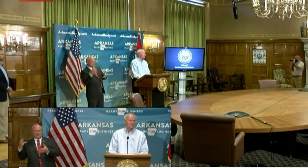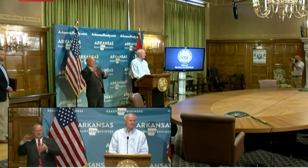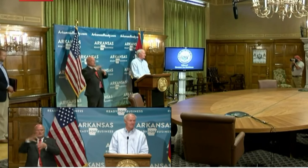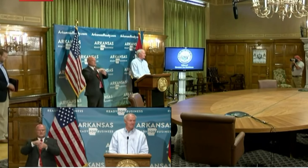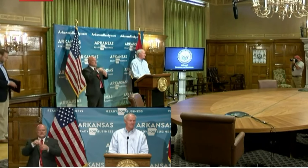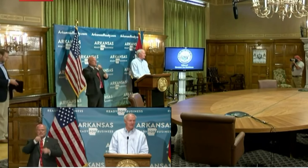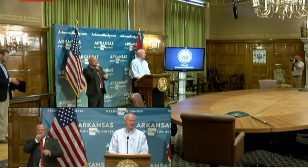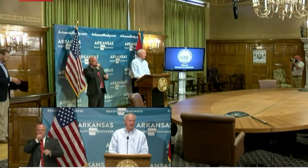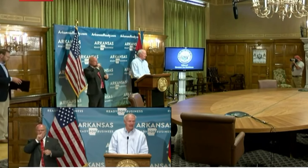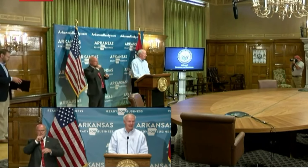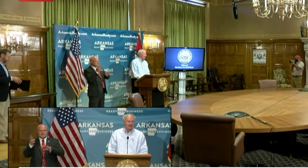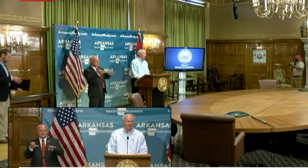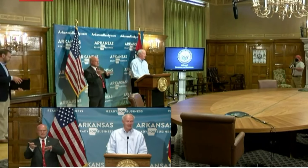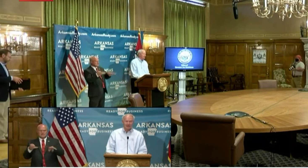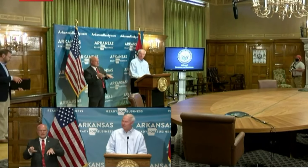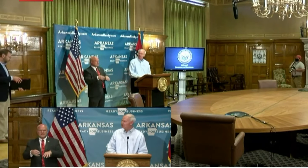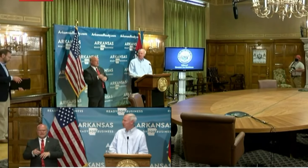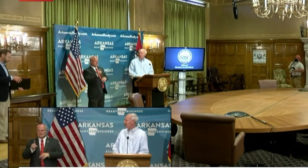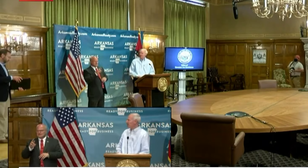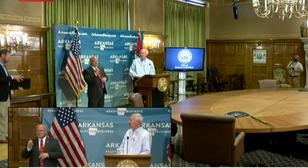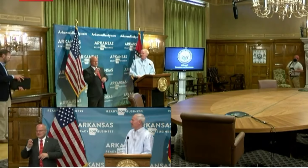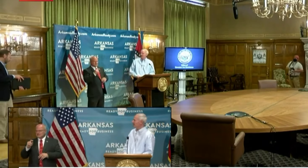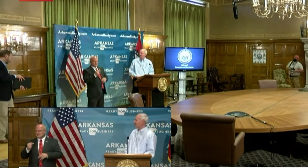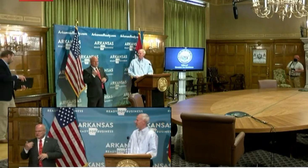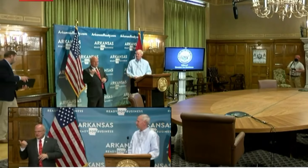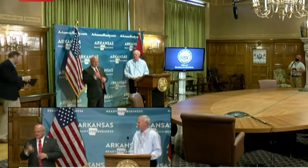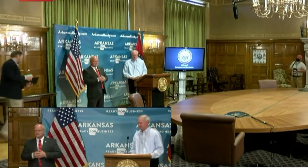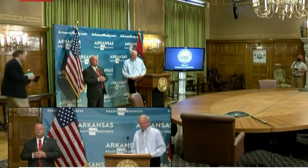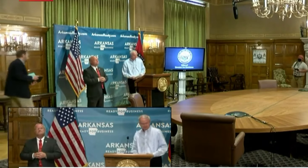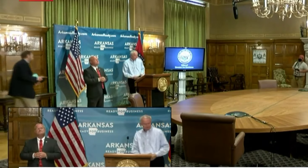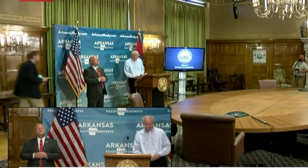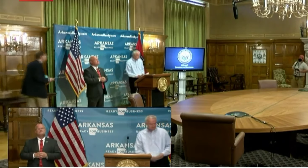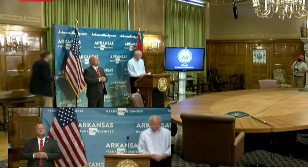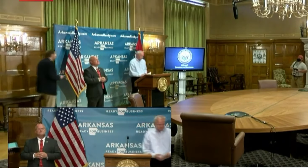poultry plants? Dr. Smith, you want to comment on that?